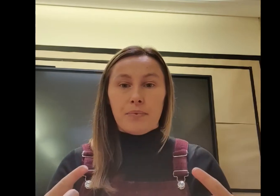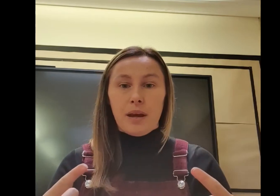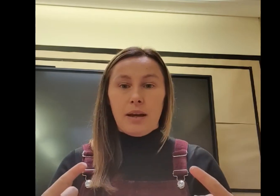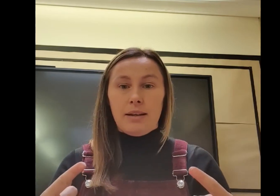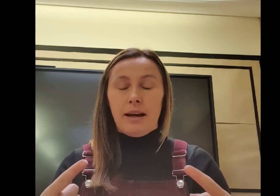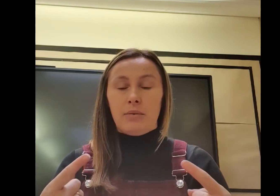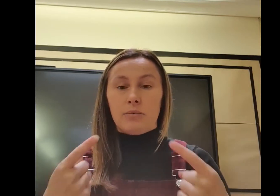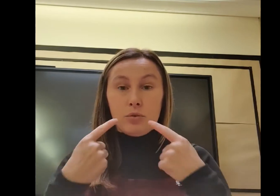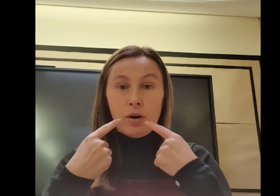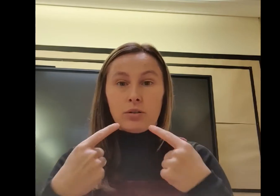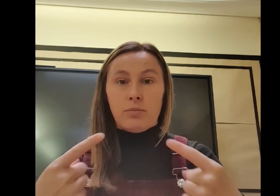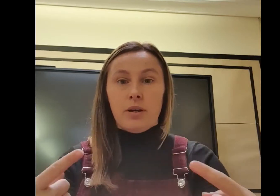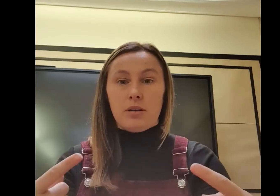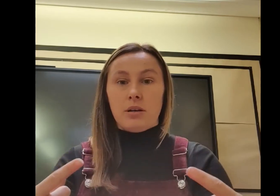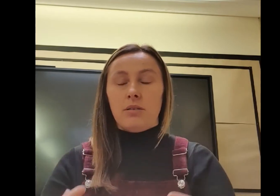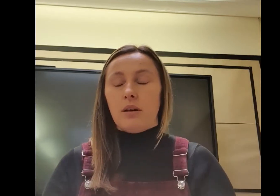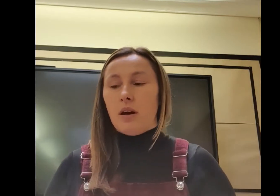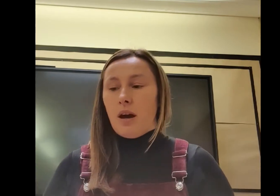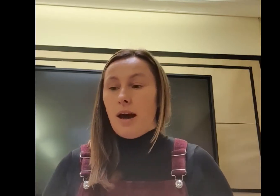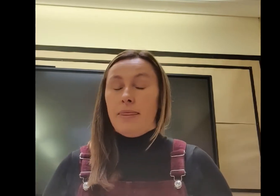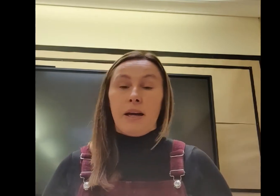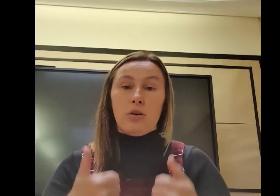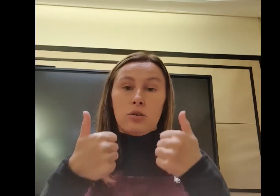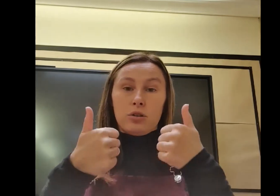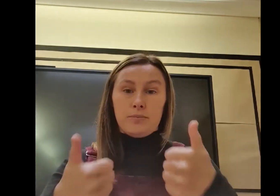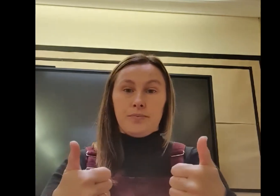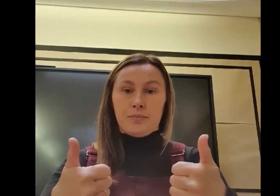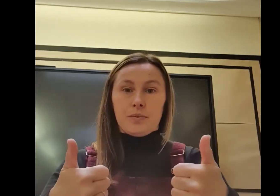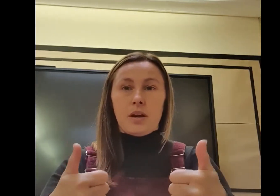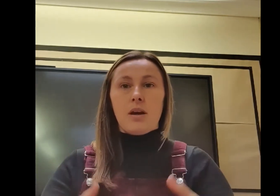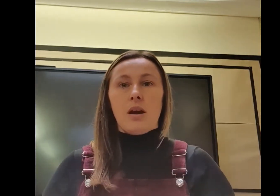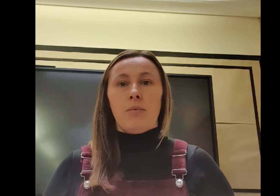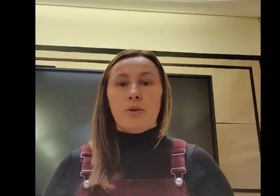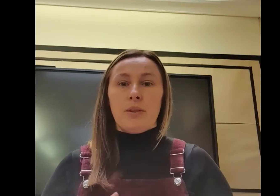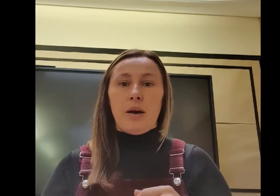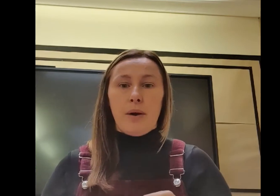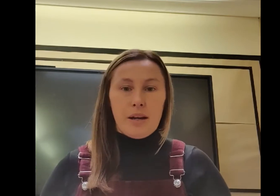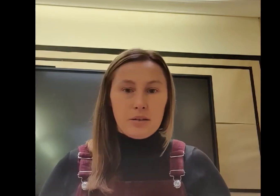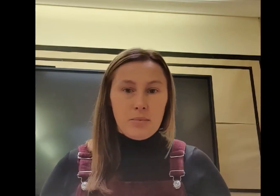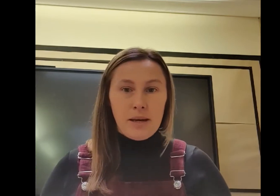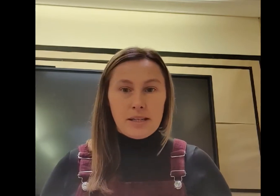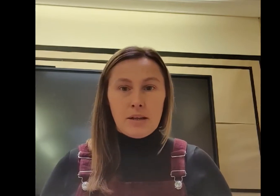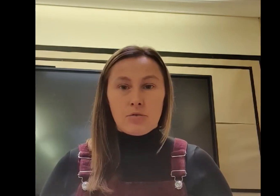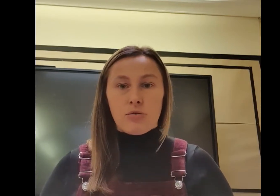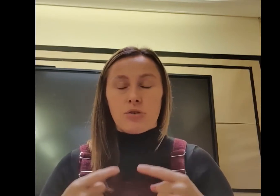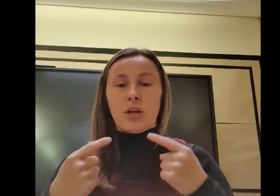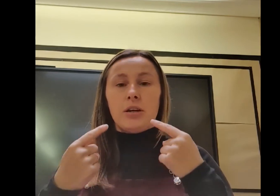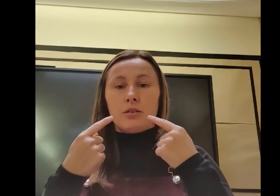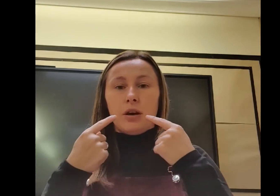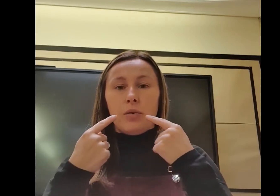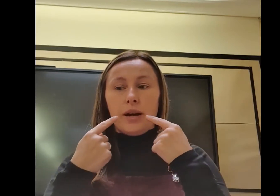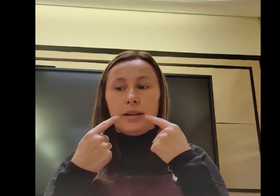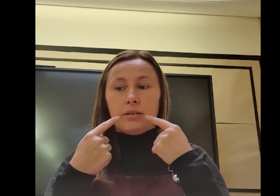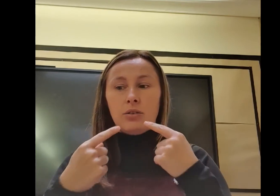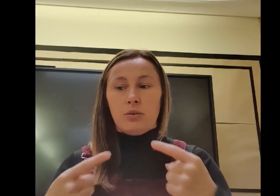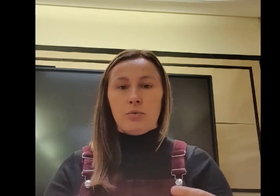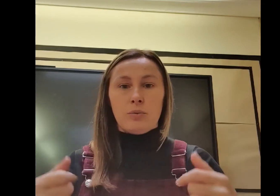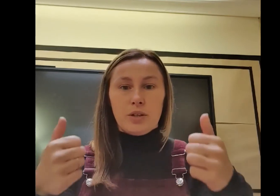and down towards the person, and then good. We do it that way because the base L structure, so it's news, which is